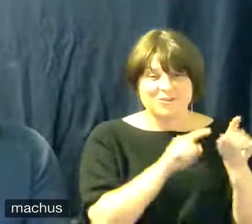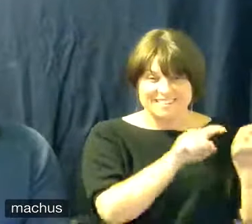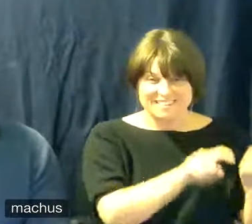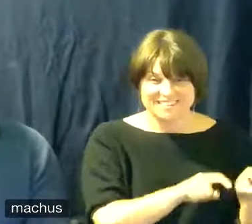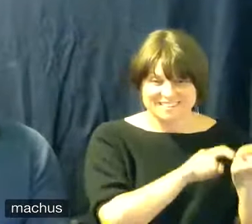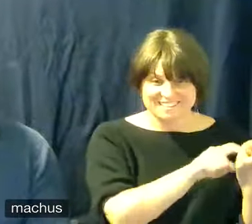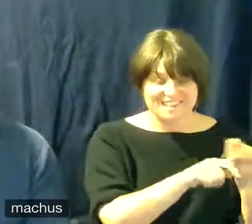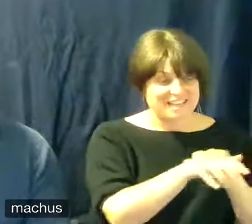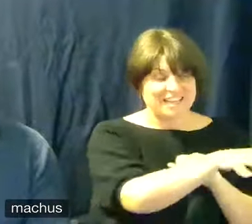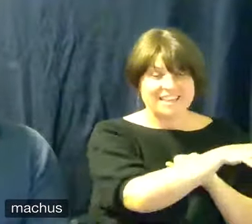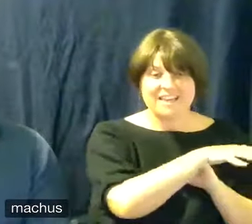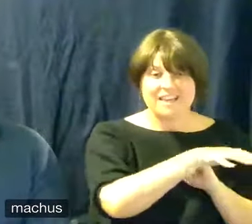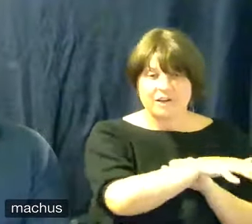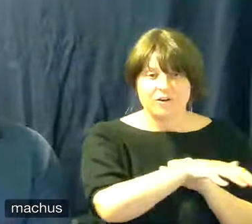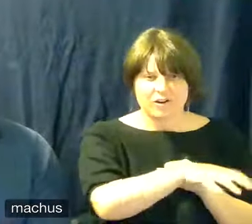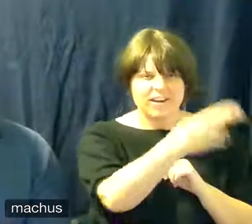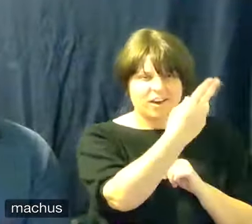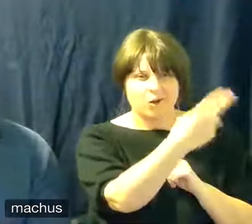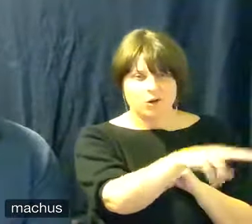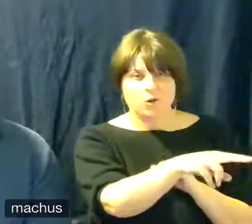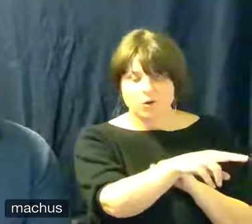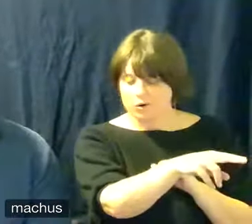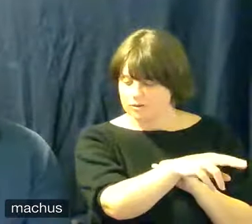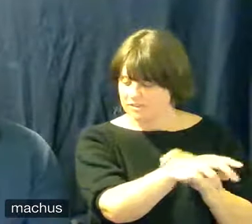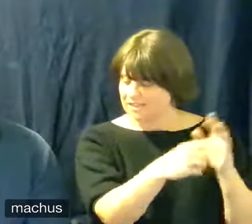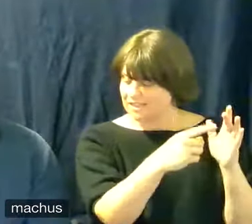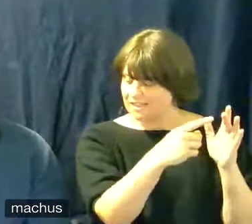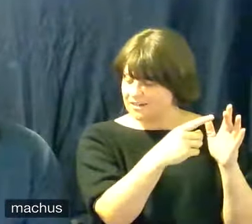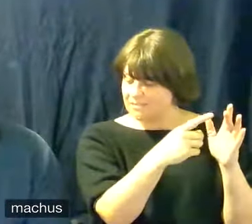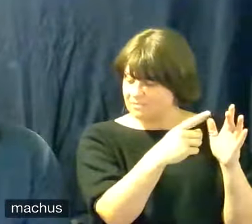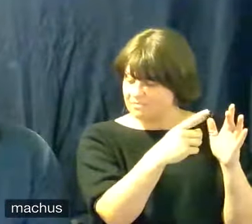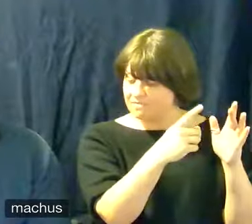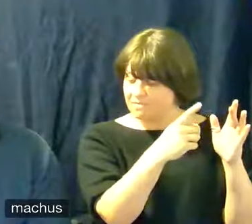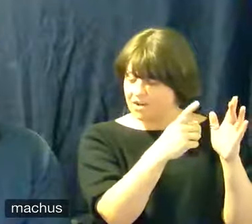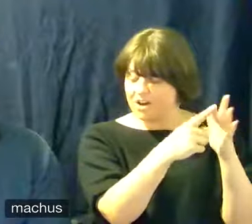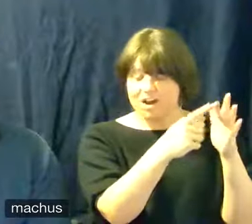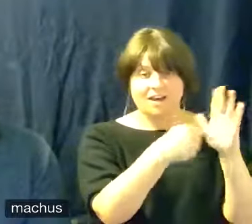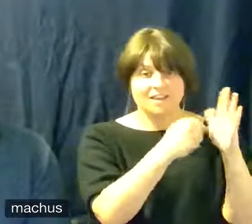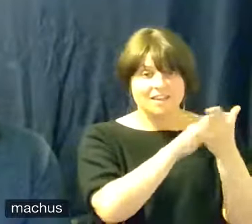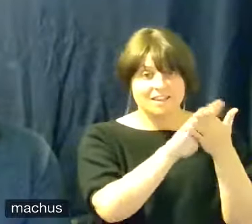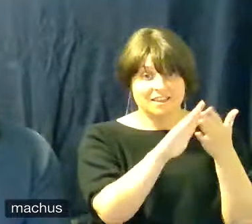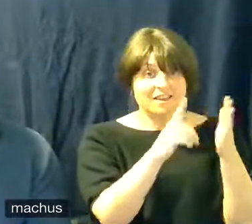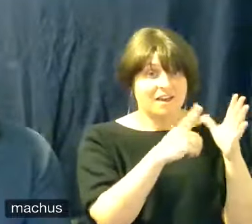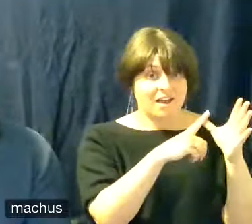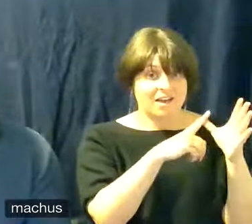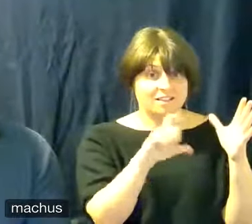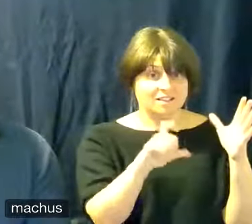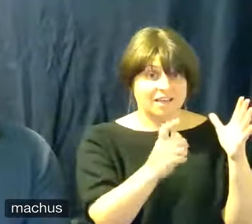behind in a place called Ithaca. It's spelled